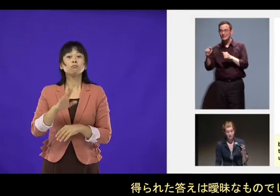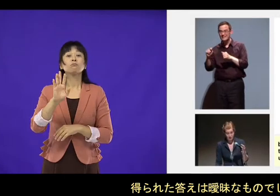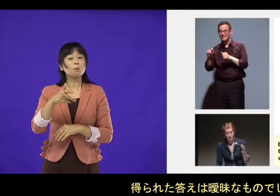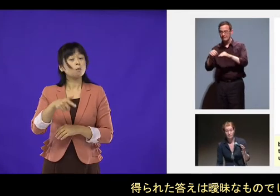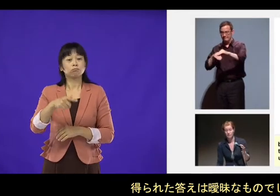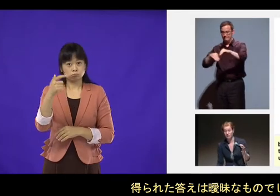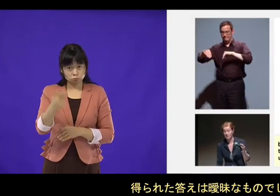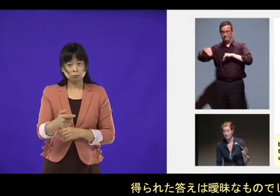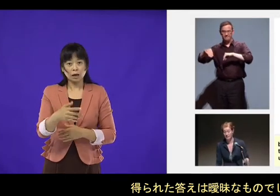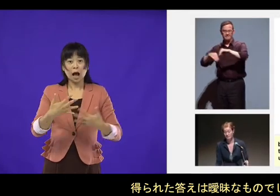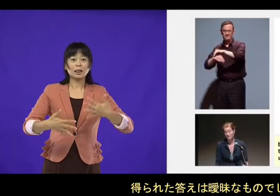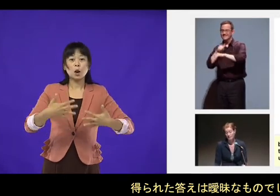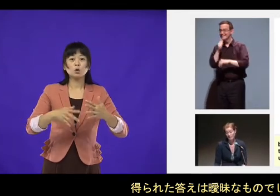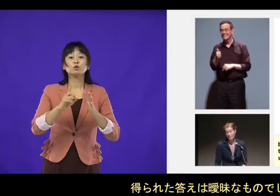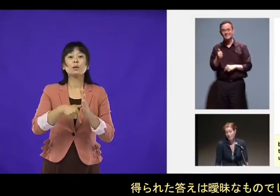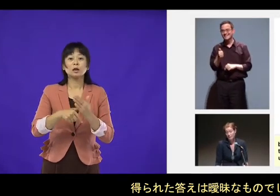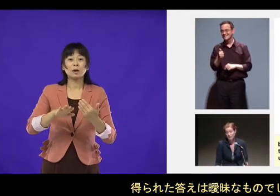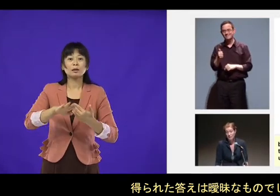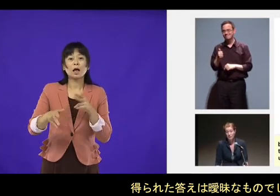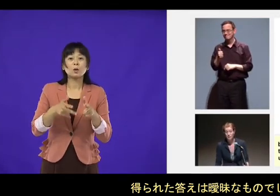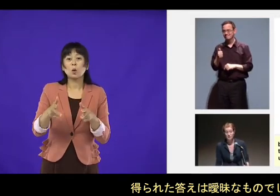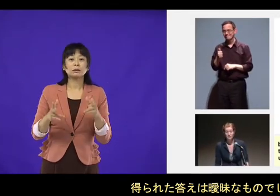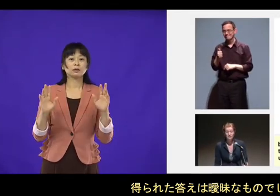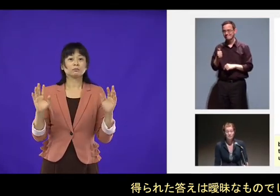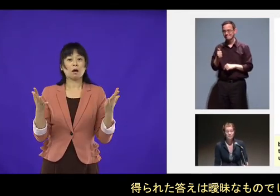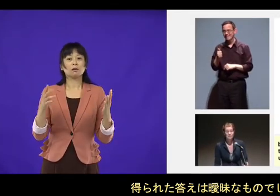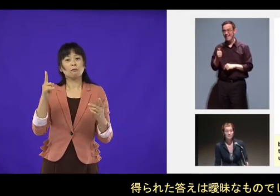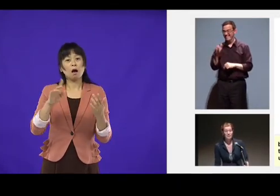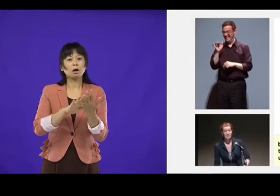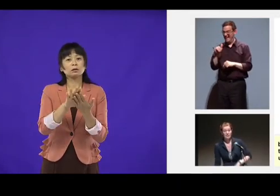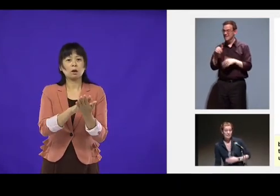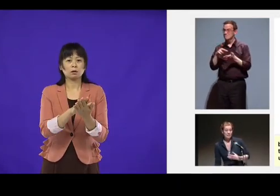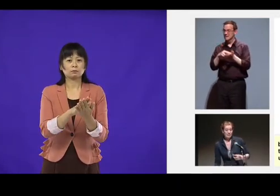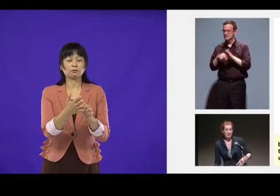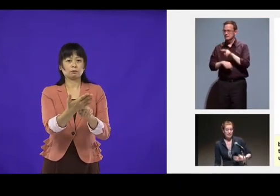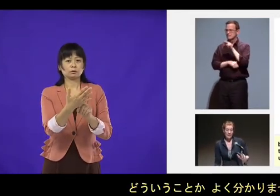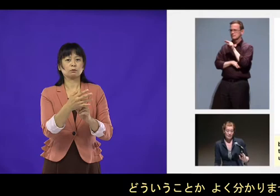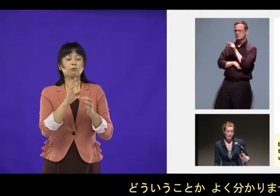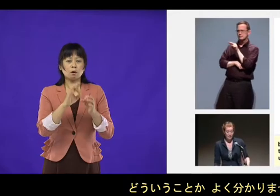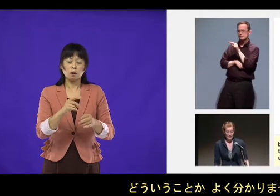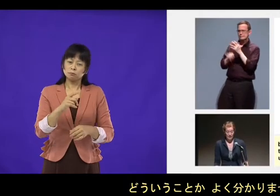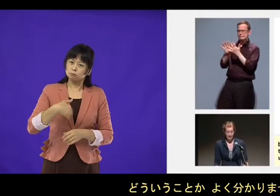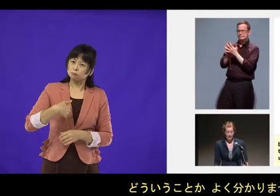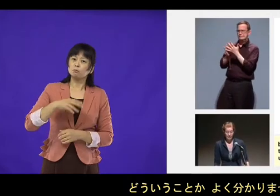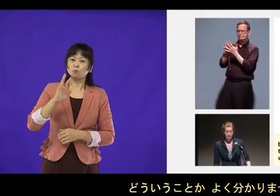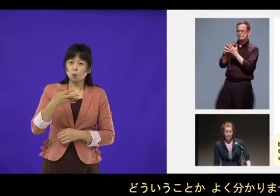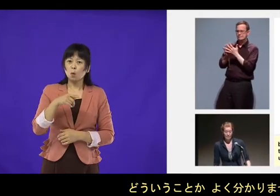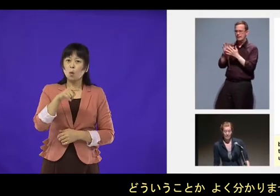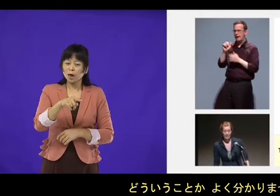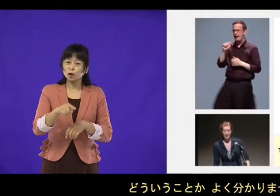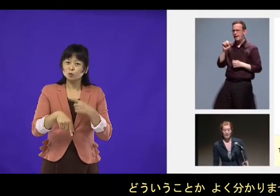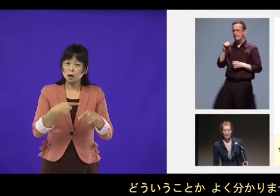it sort of resulted in ambiguous utterances, but I don't know, they,